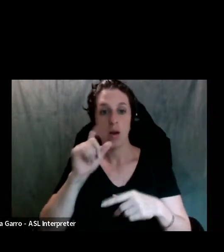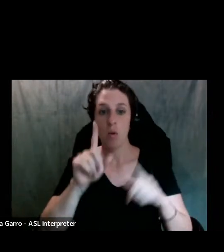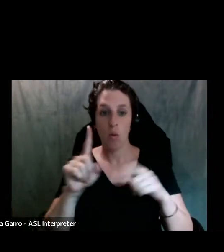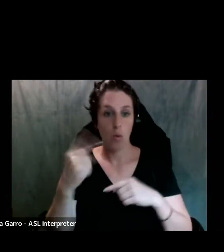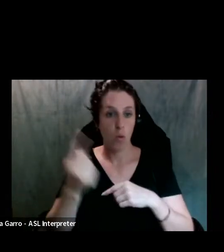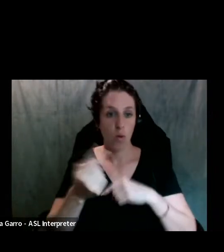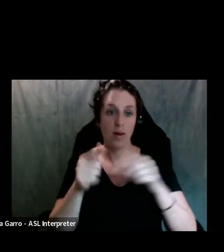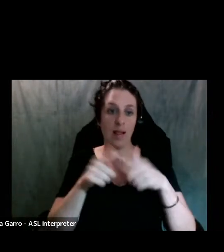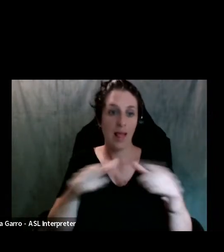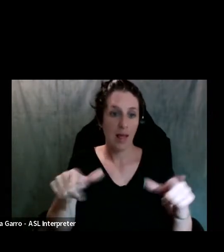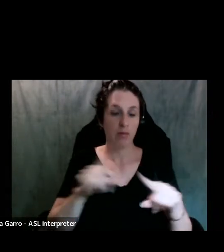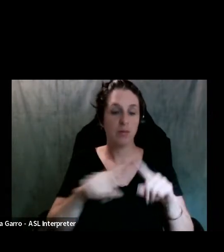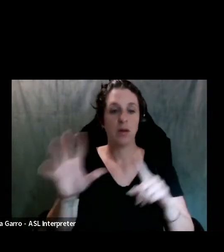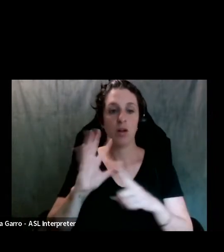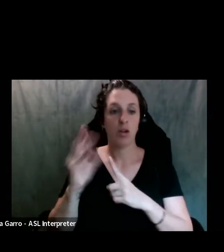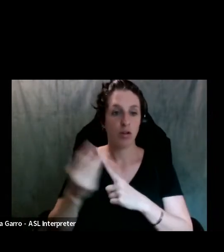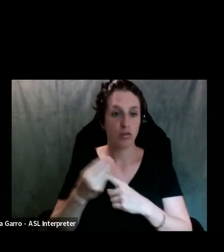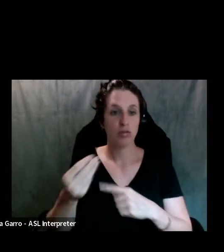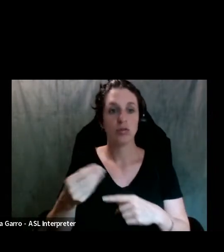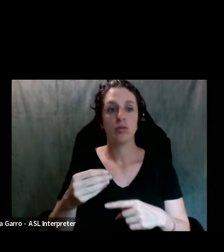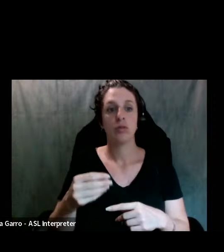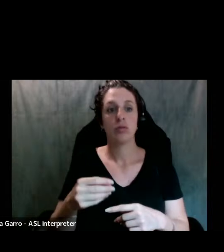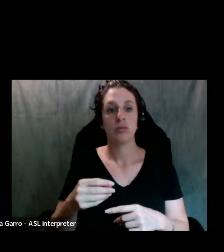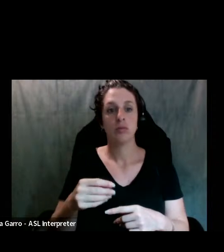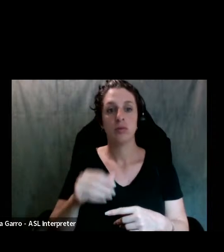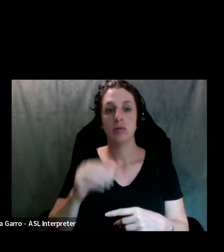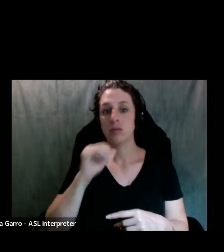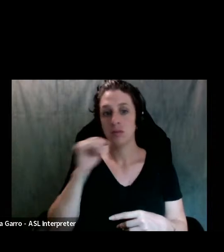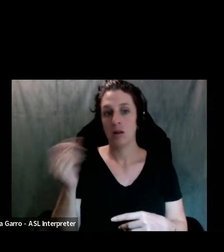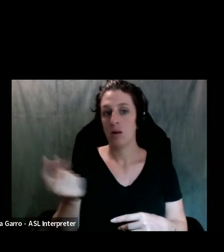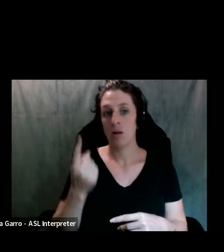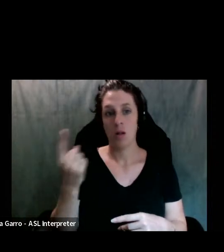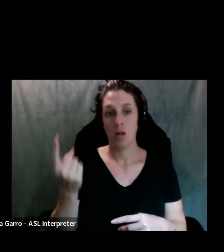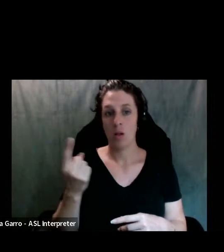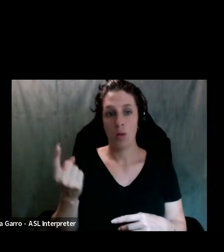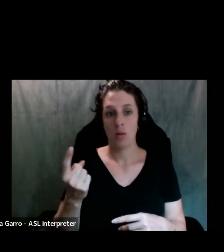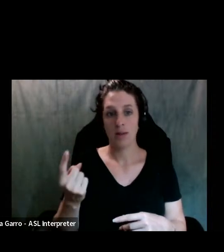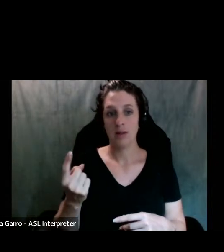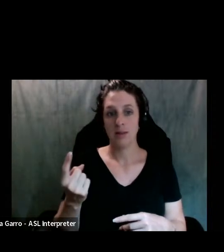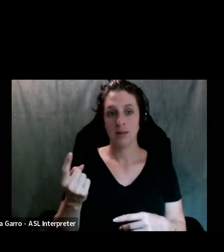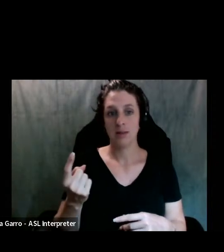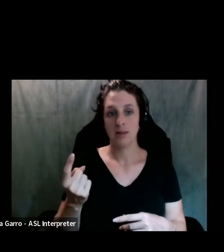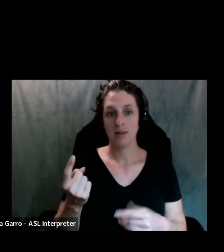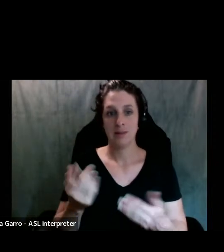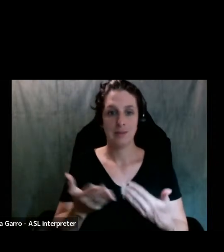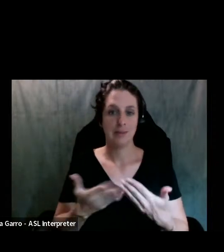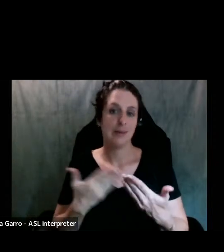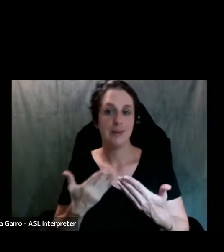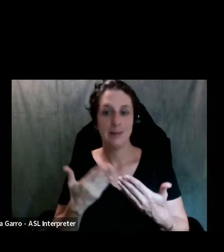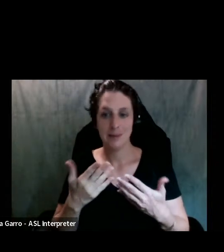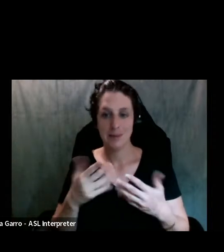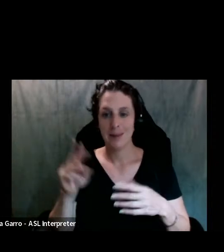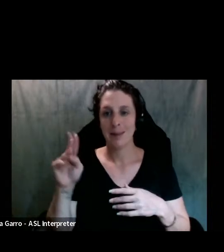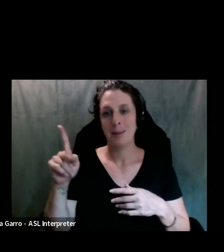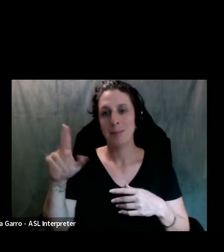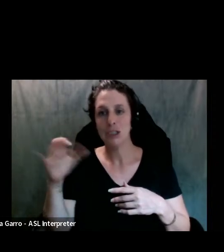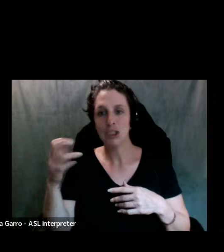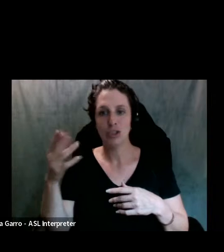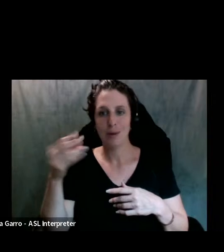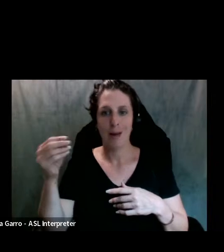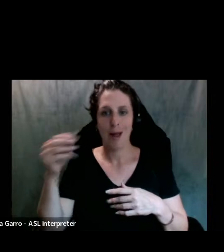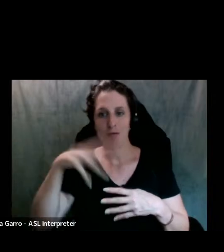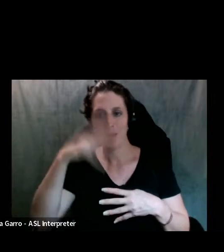culture, where it's not always, you know, peaches and rainbows, you know, sometimes it's